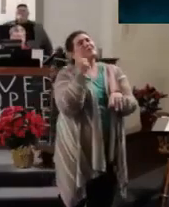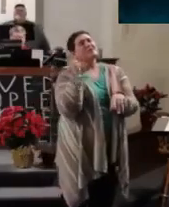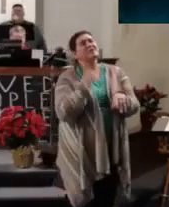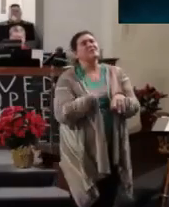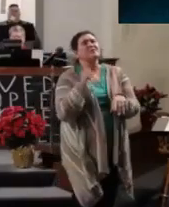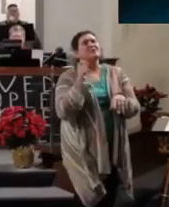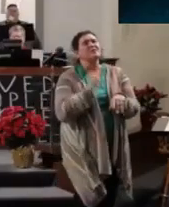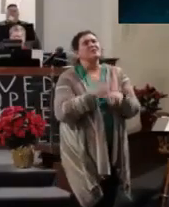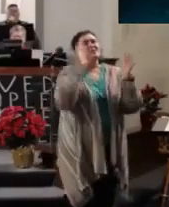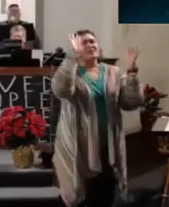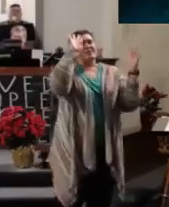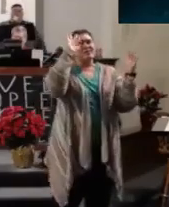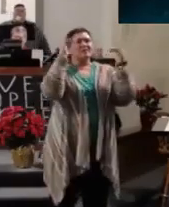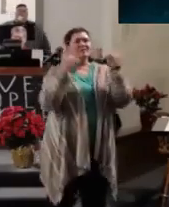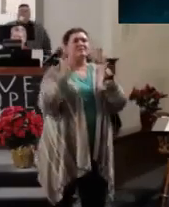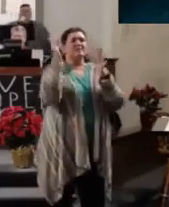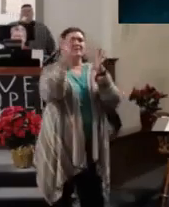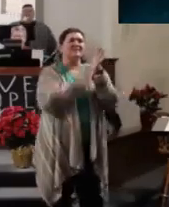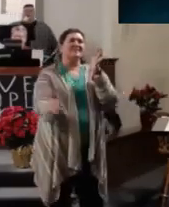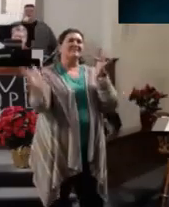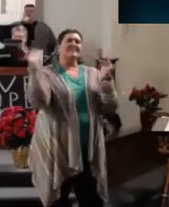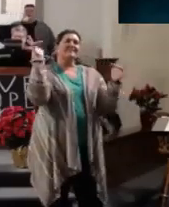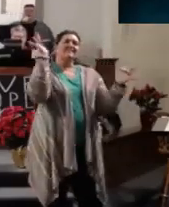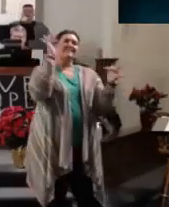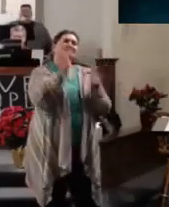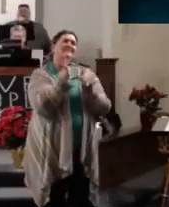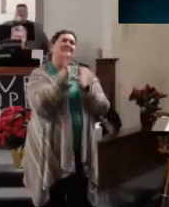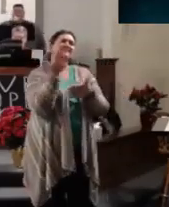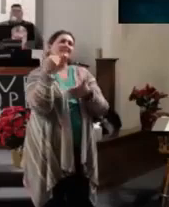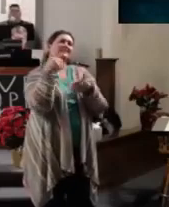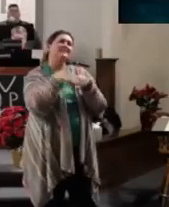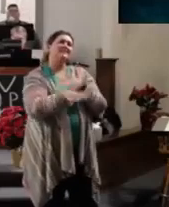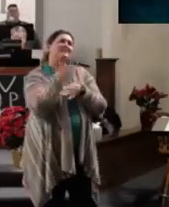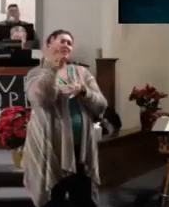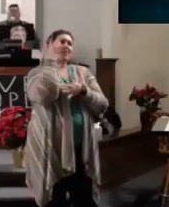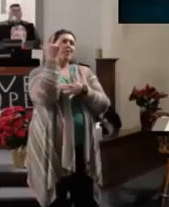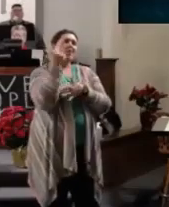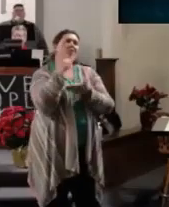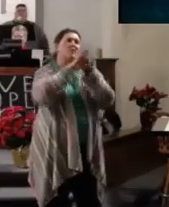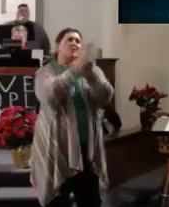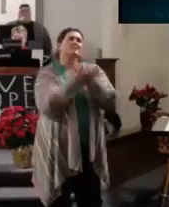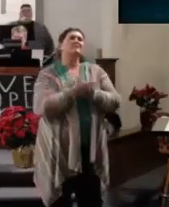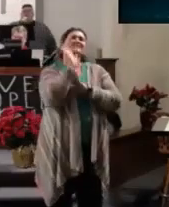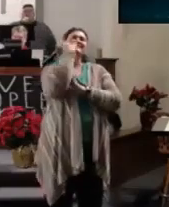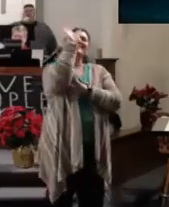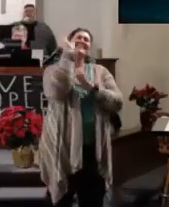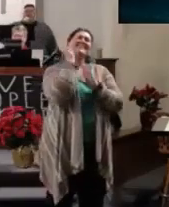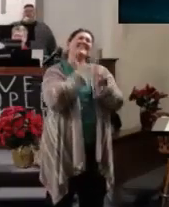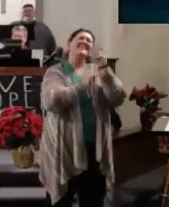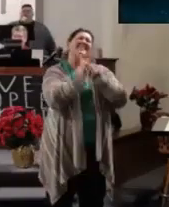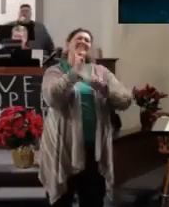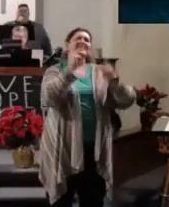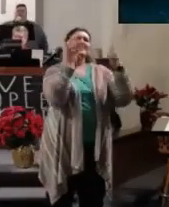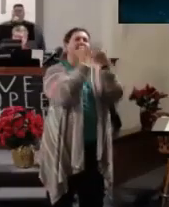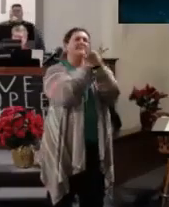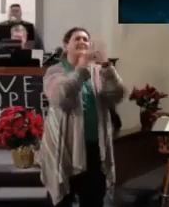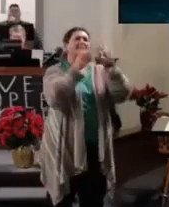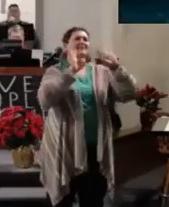Come, thou long expected Jesus, born to set